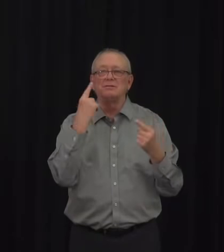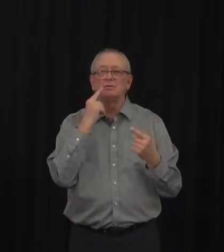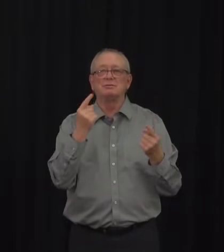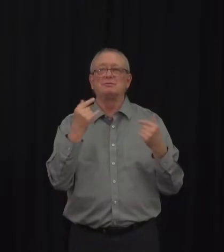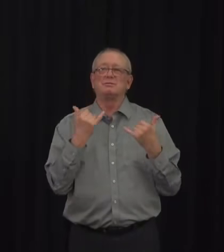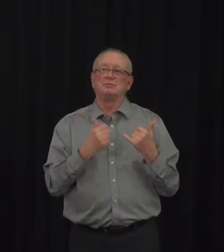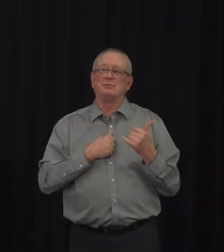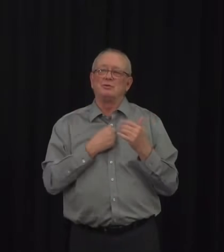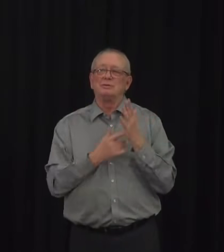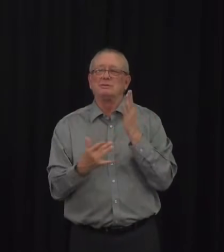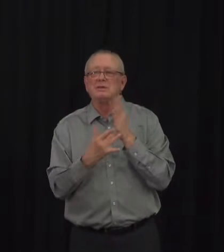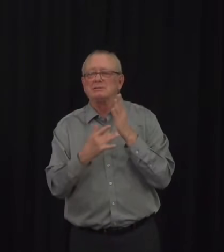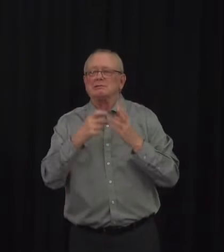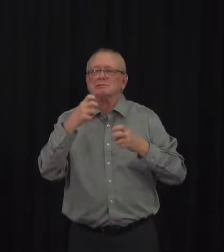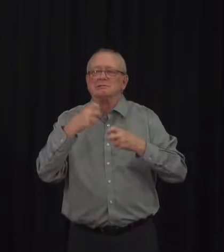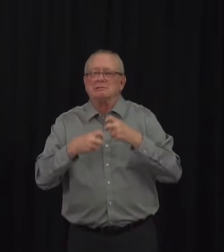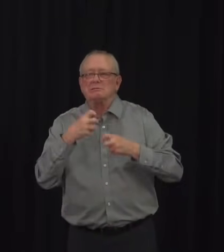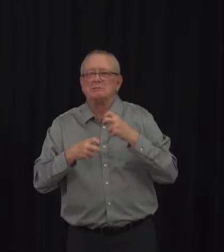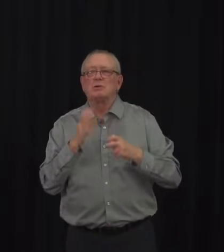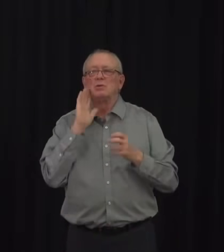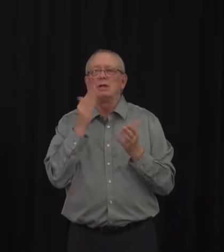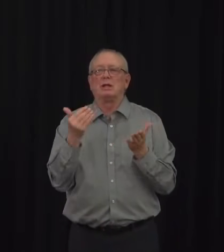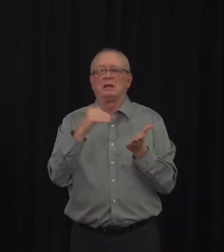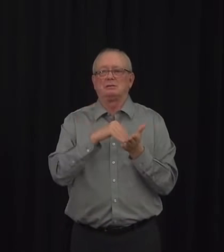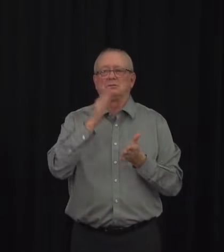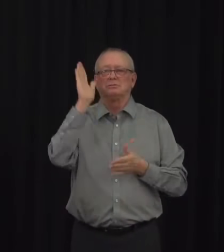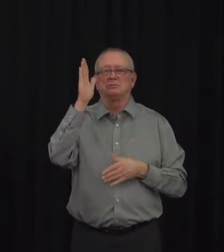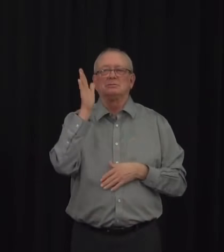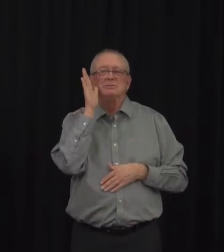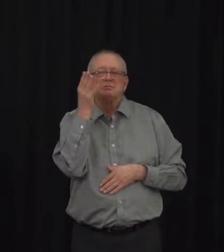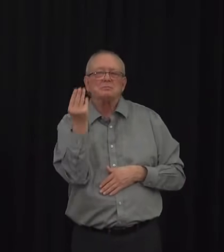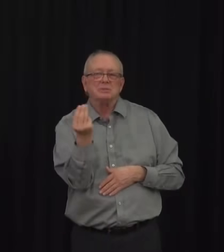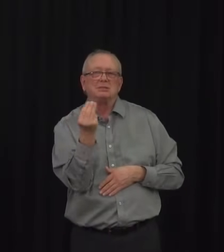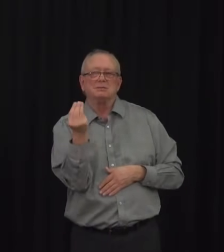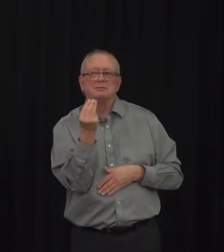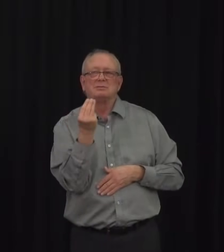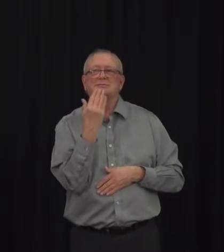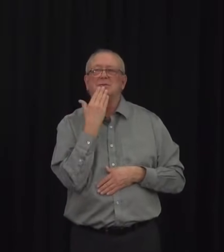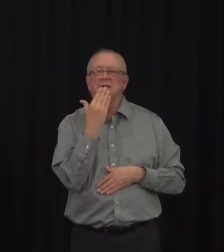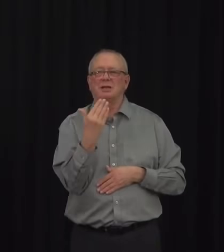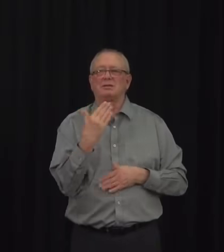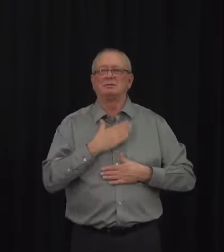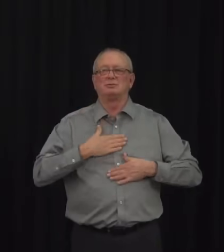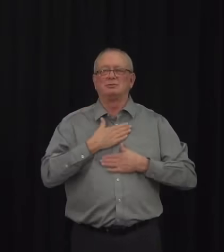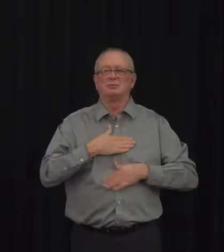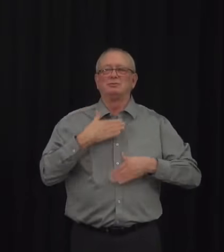We will provide another update on Monday afternoon. Thank you, and have a safe weekend.